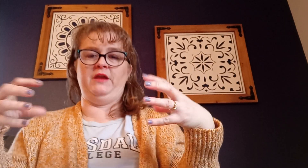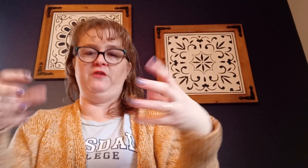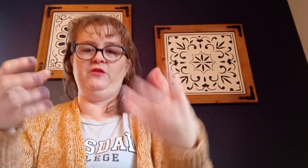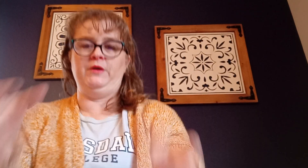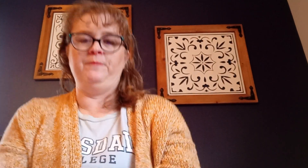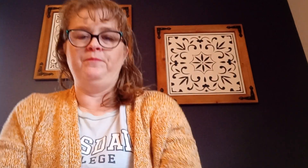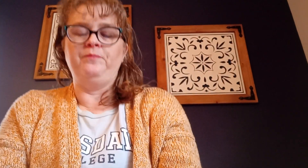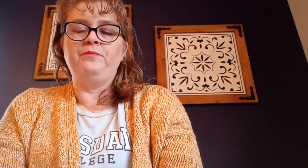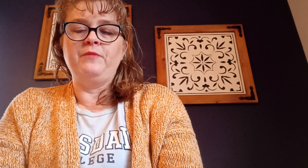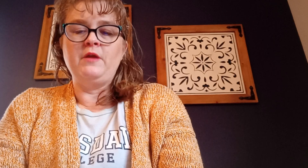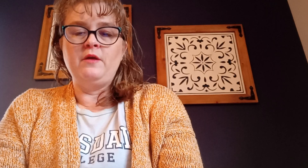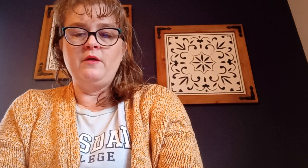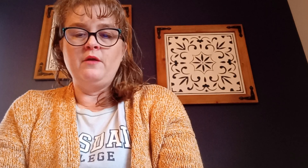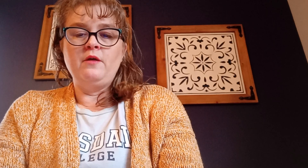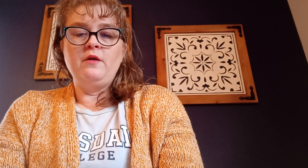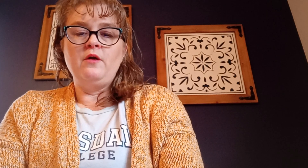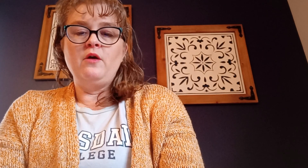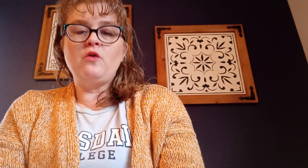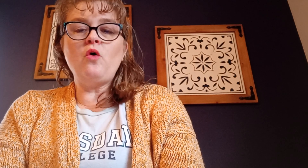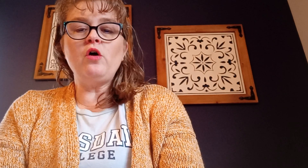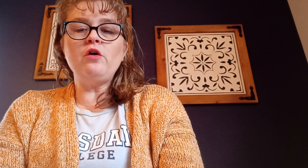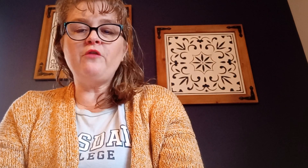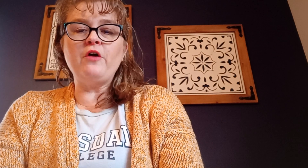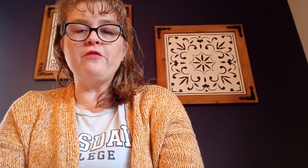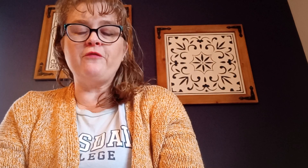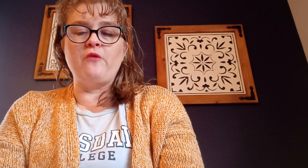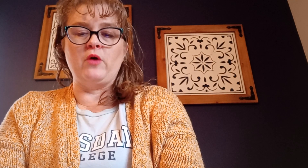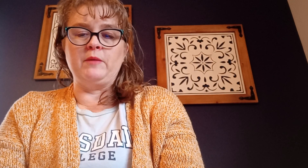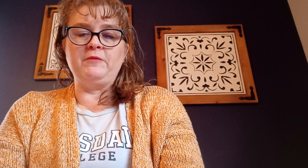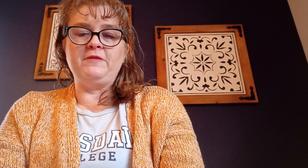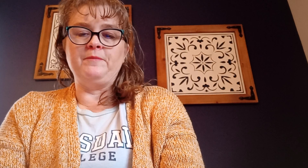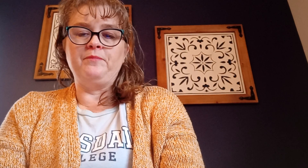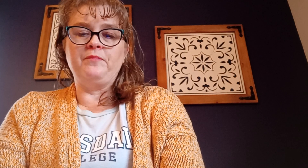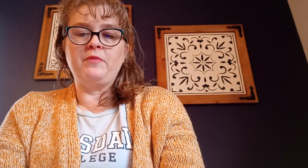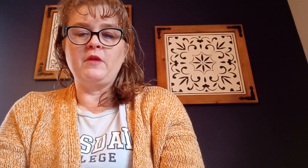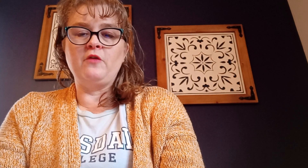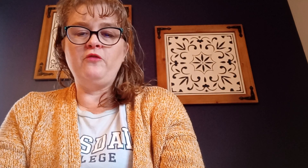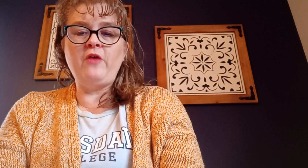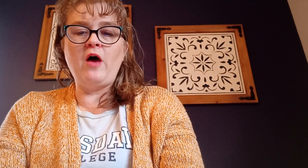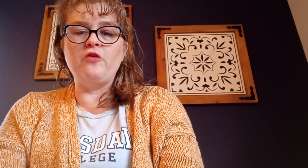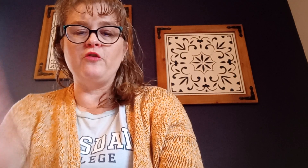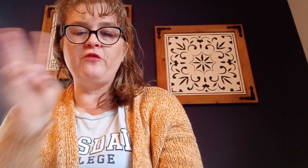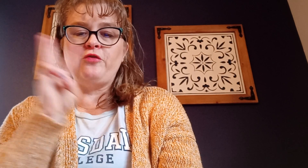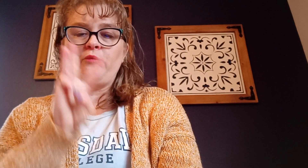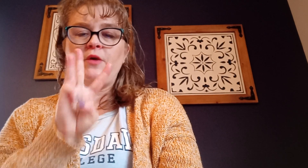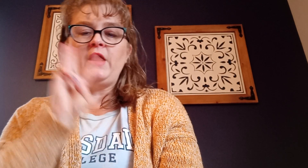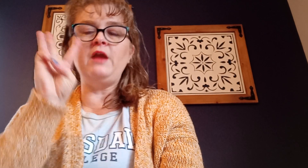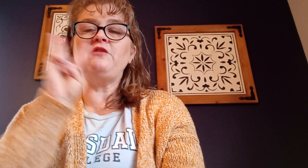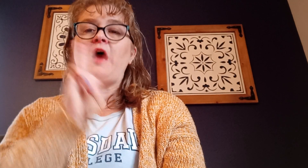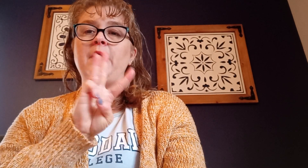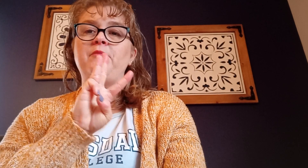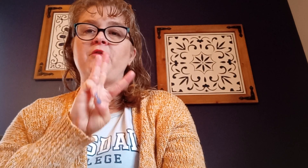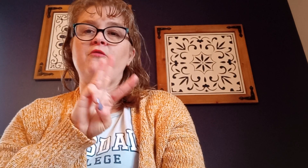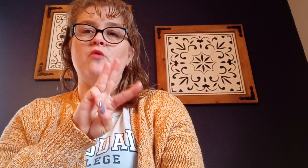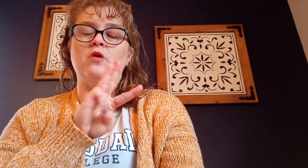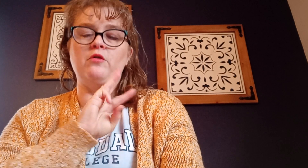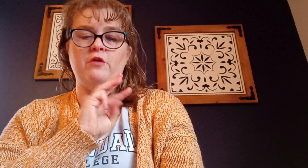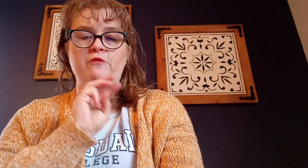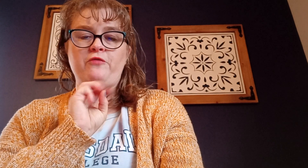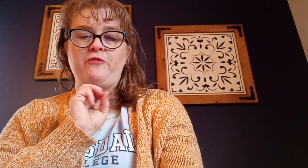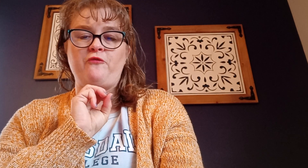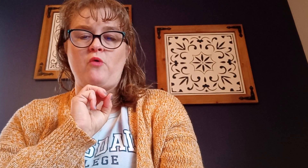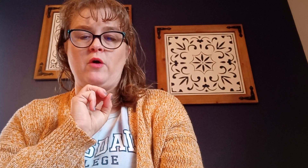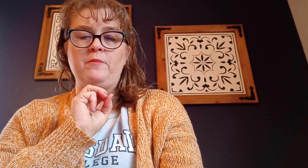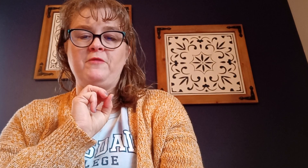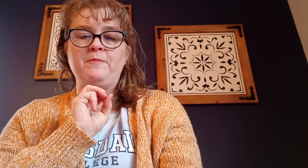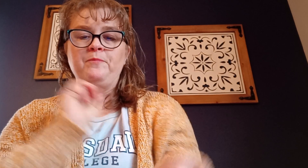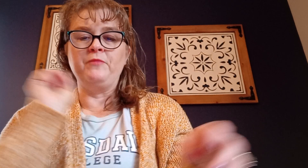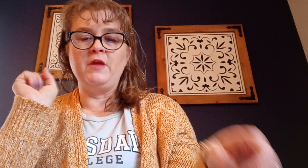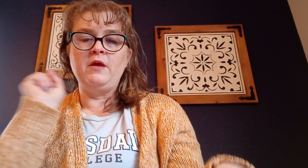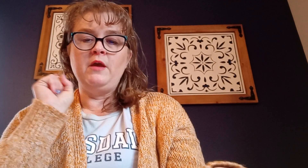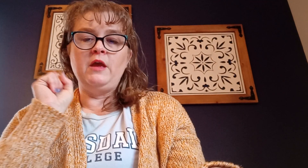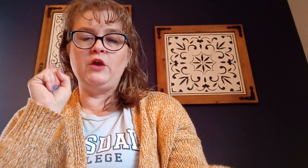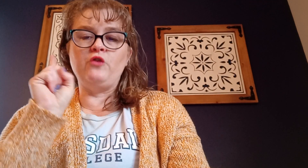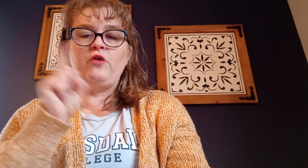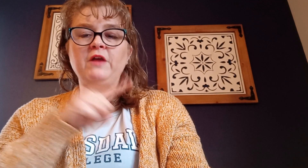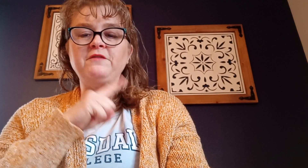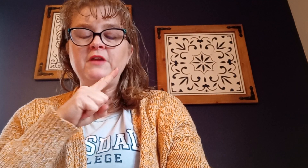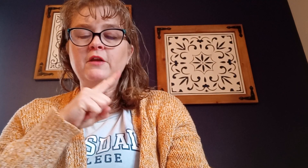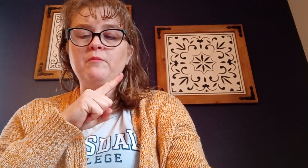into. Coral growth forms. So there's 3 types of coral growth forms. Encrusting and